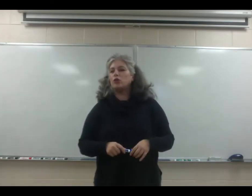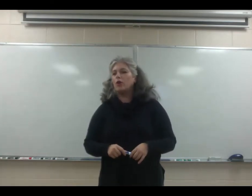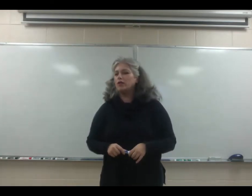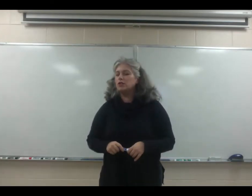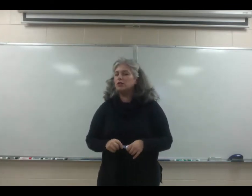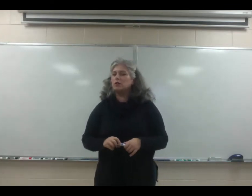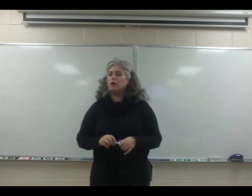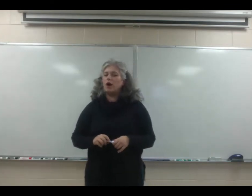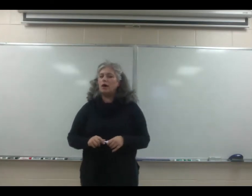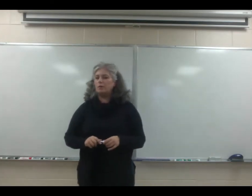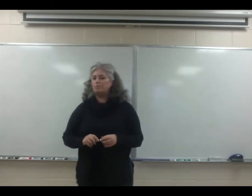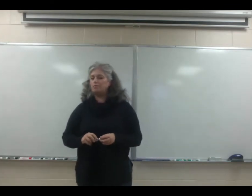going to